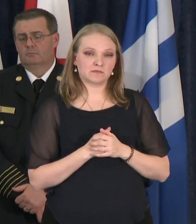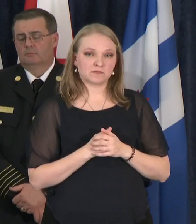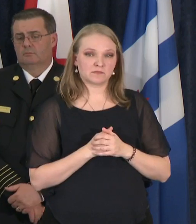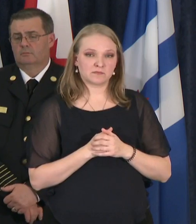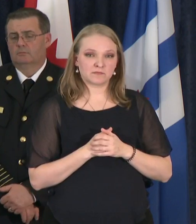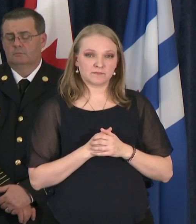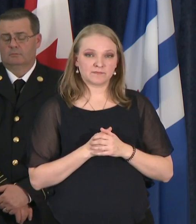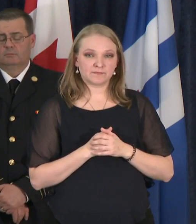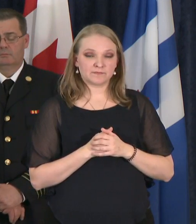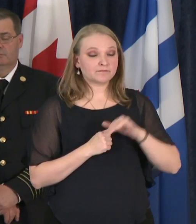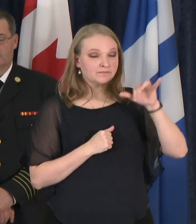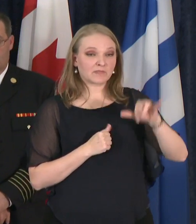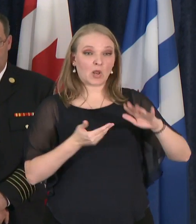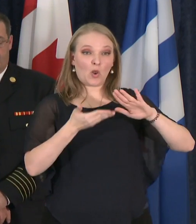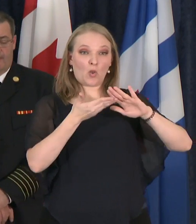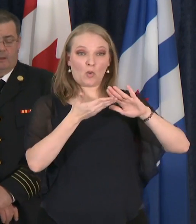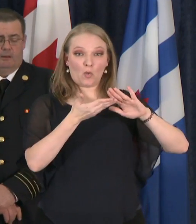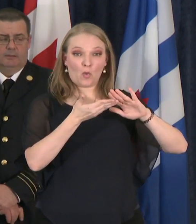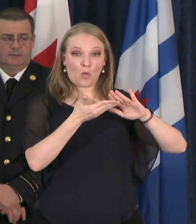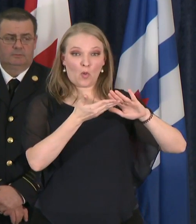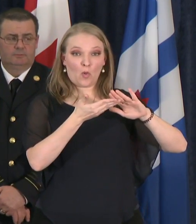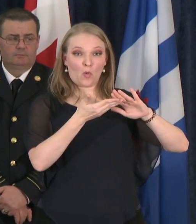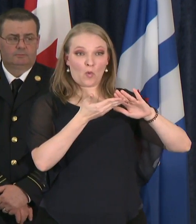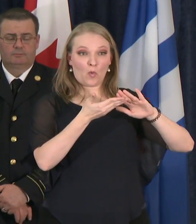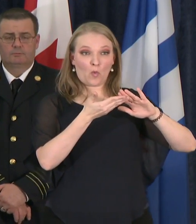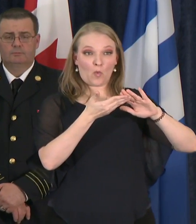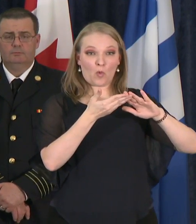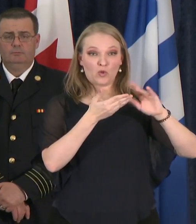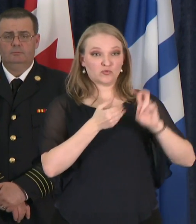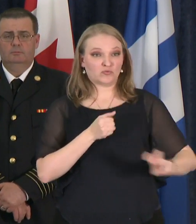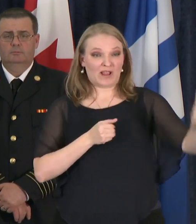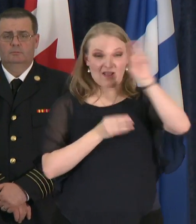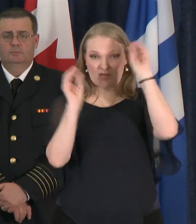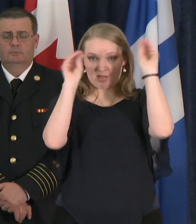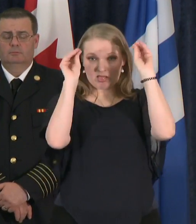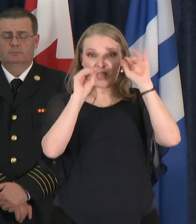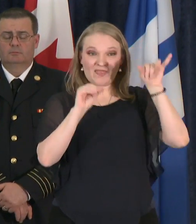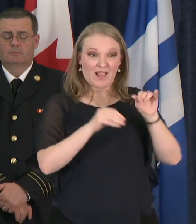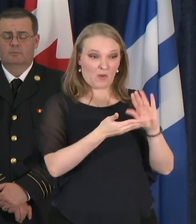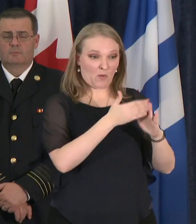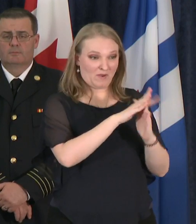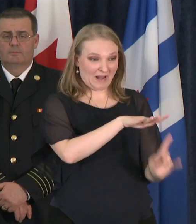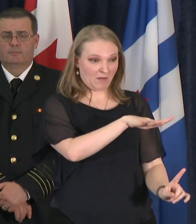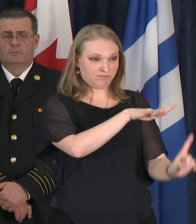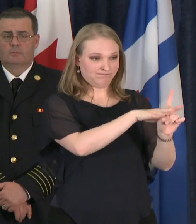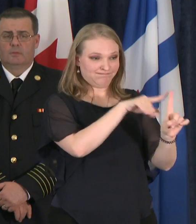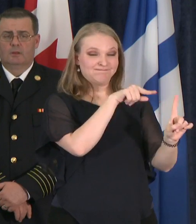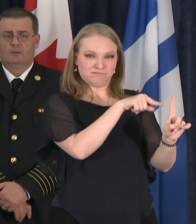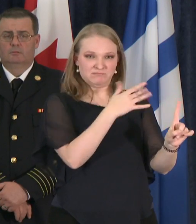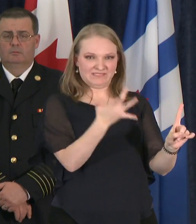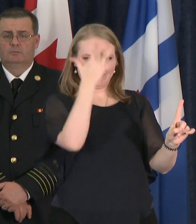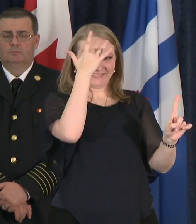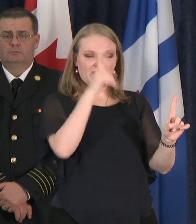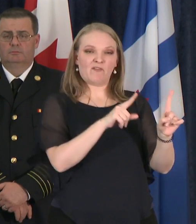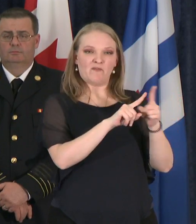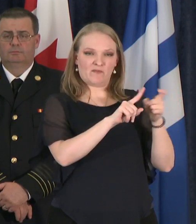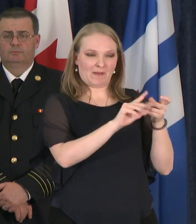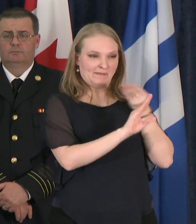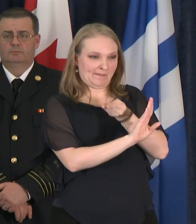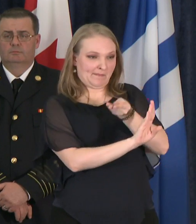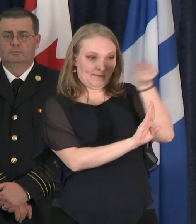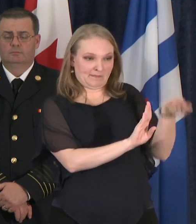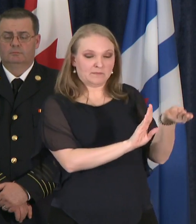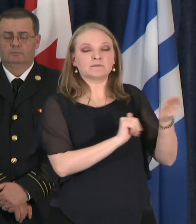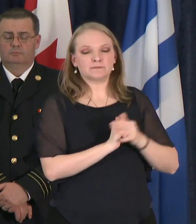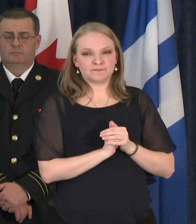community transmission. From the types of cases we're seeing here, is there anything else you can conclude about the ages of the people or any other trends? Because everybody's trying to look